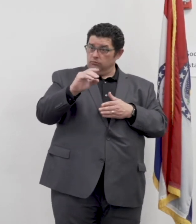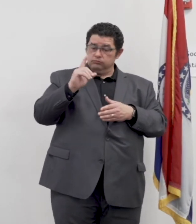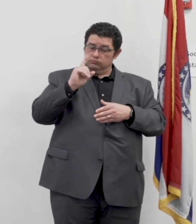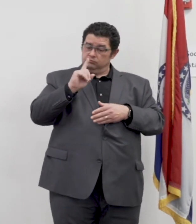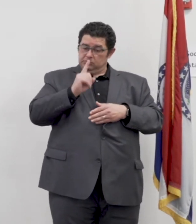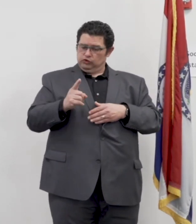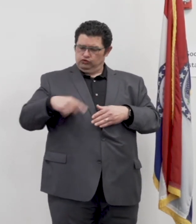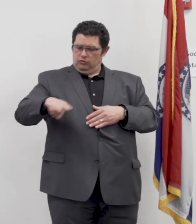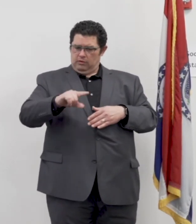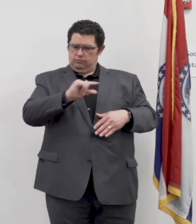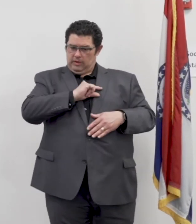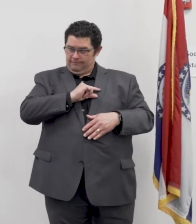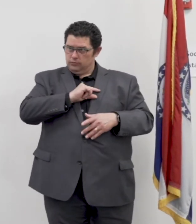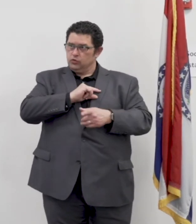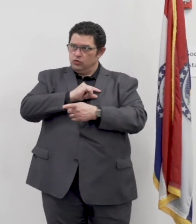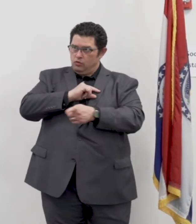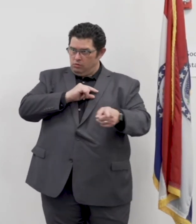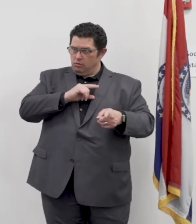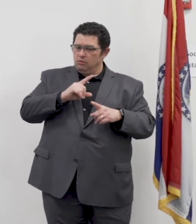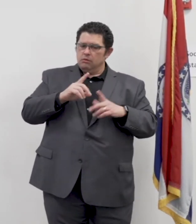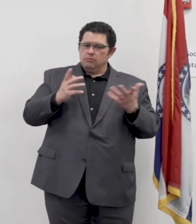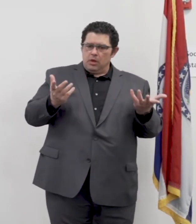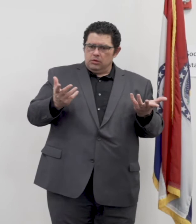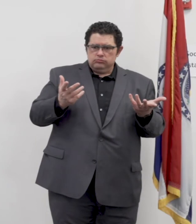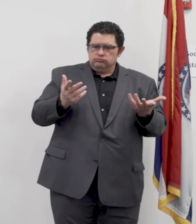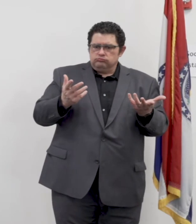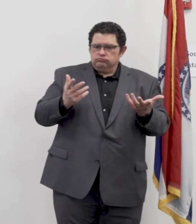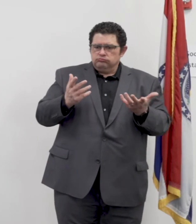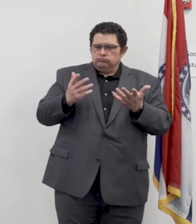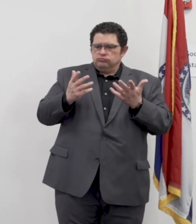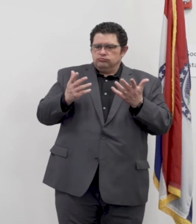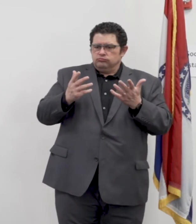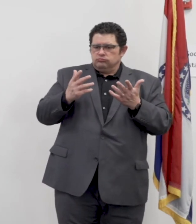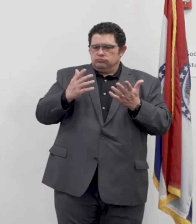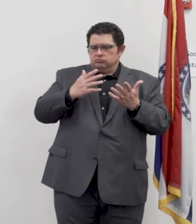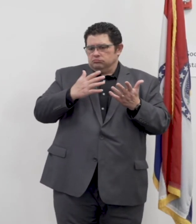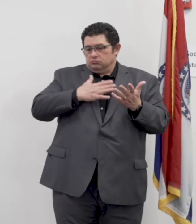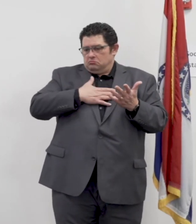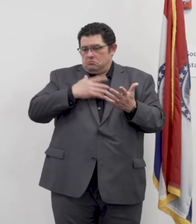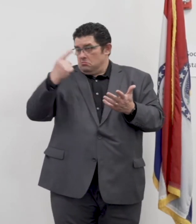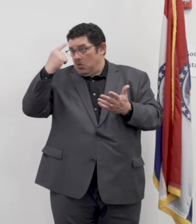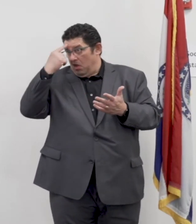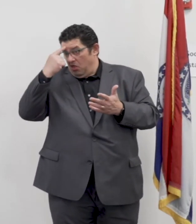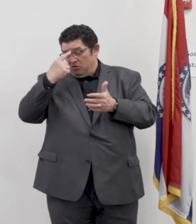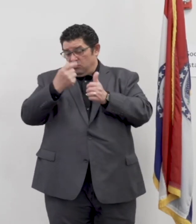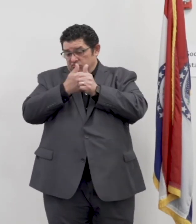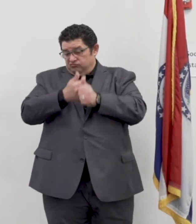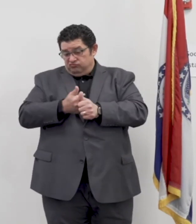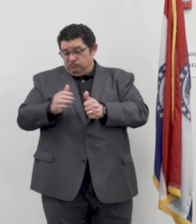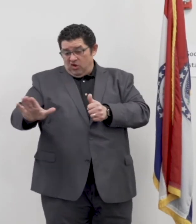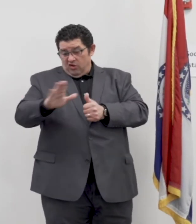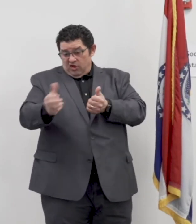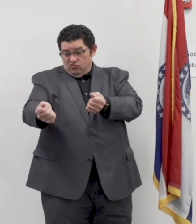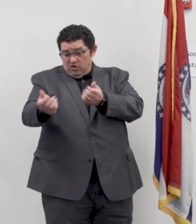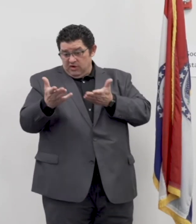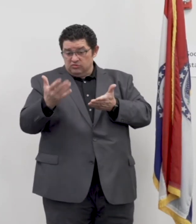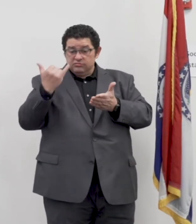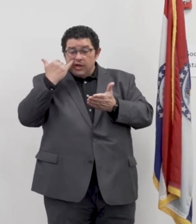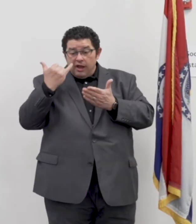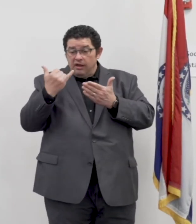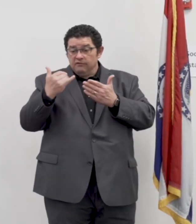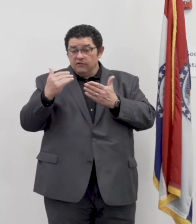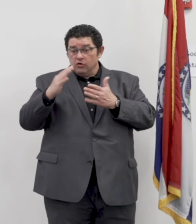But my intent is to follow the recommendations of the council members as long as they stay in their budget and their